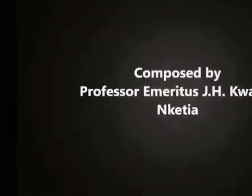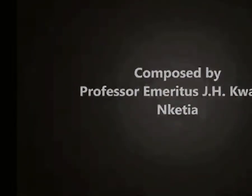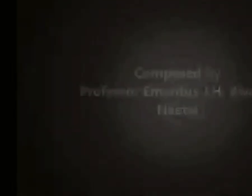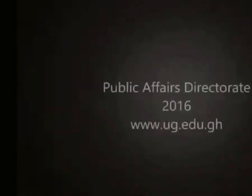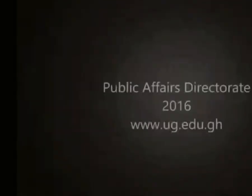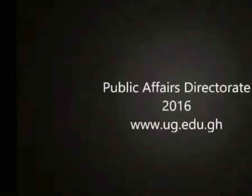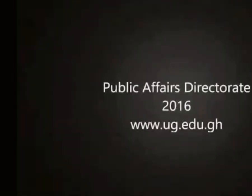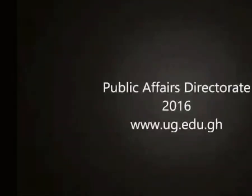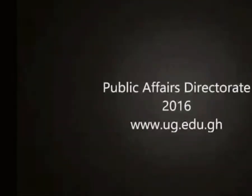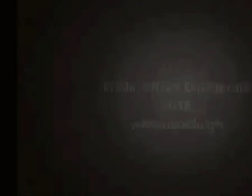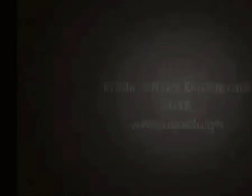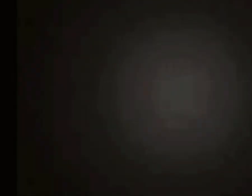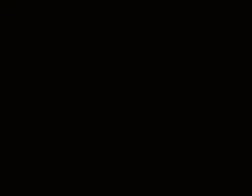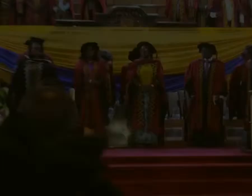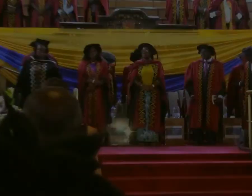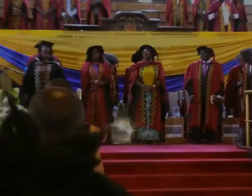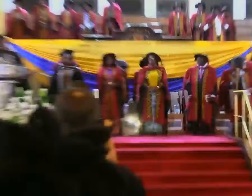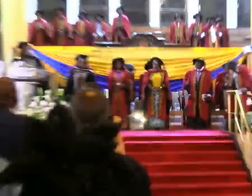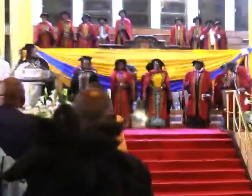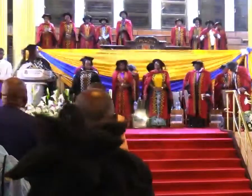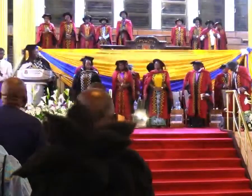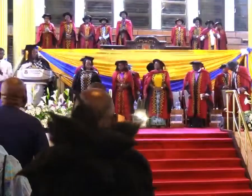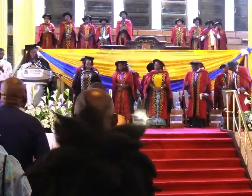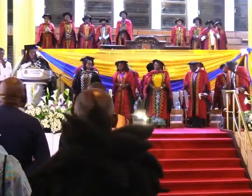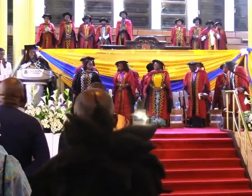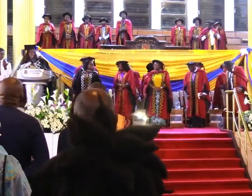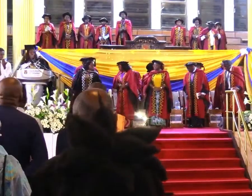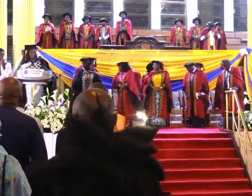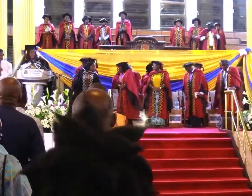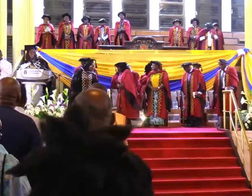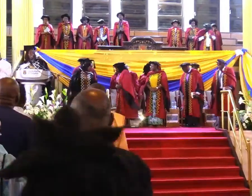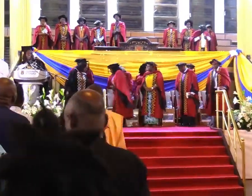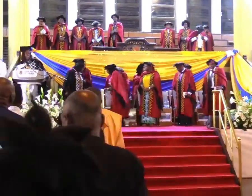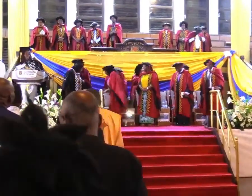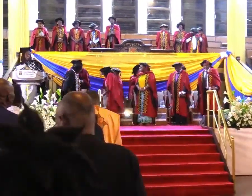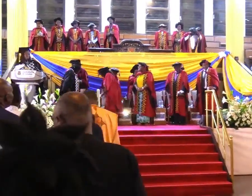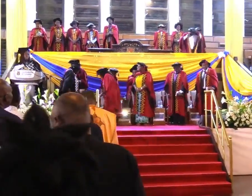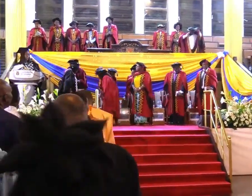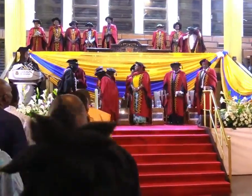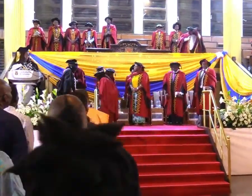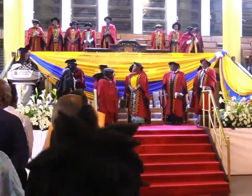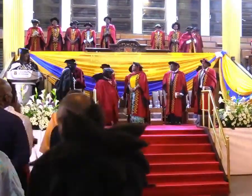Thank you very much. Please remain standing as the platform party recesses.